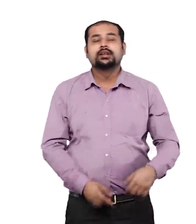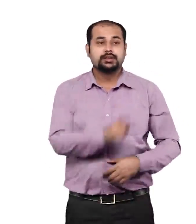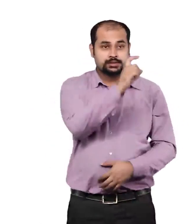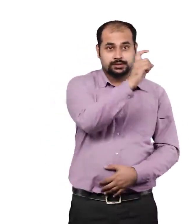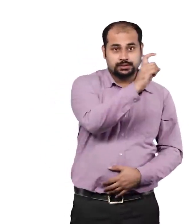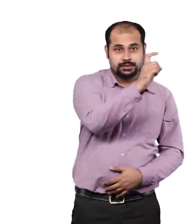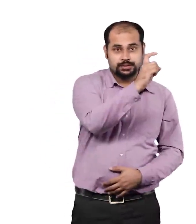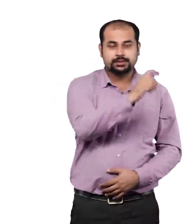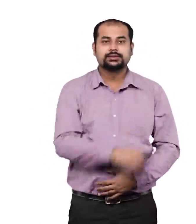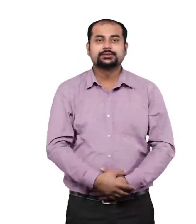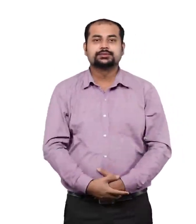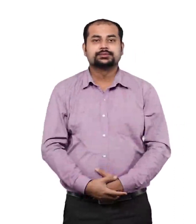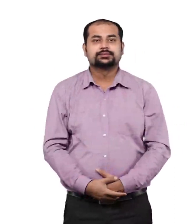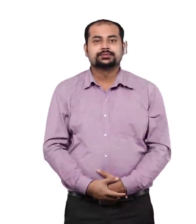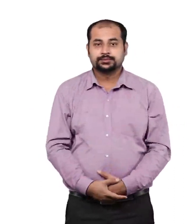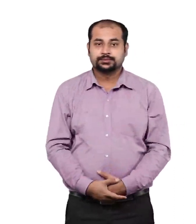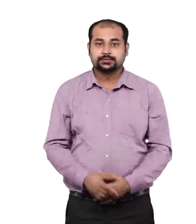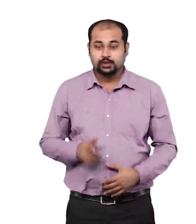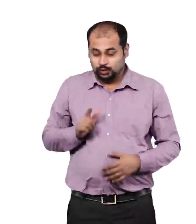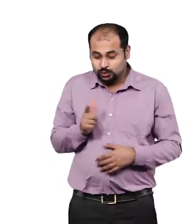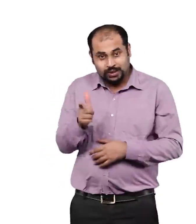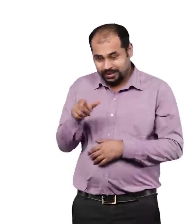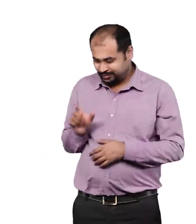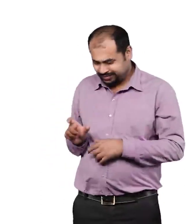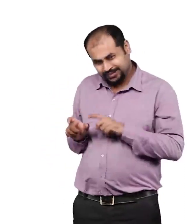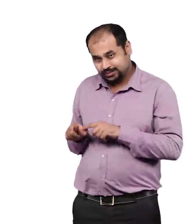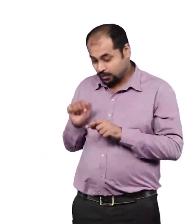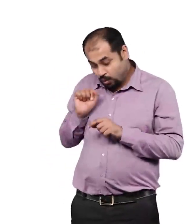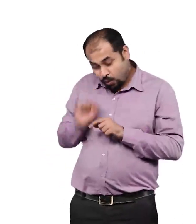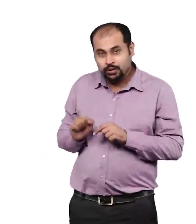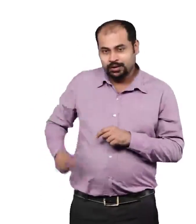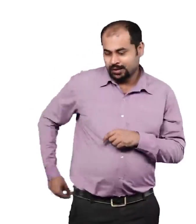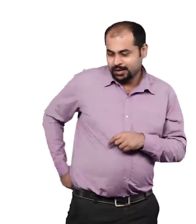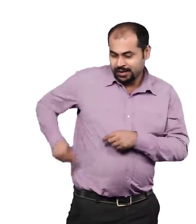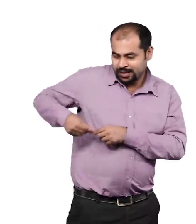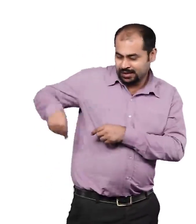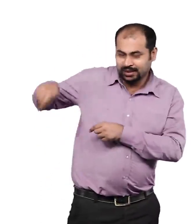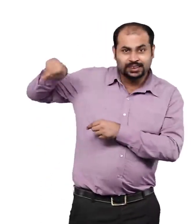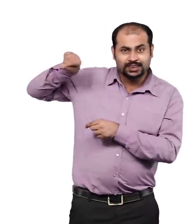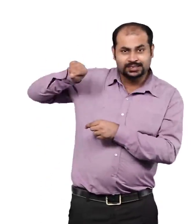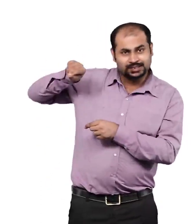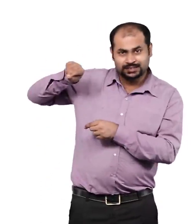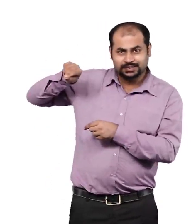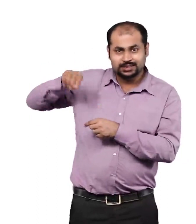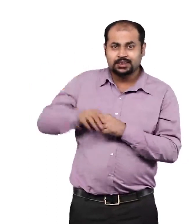Question 7. How long is the rat's tail? Dash